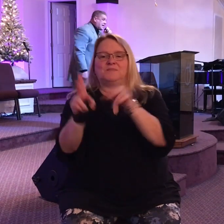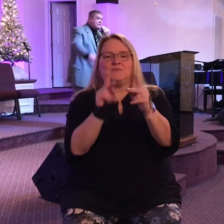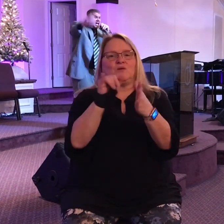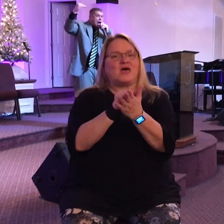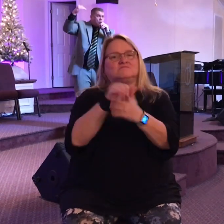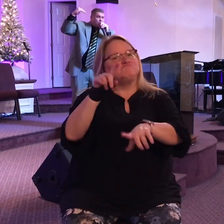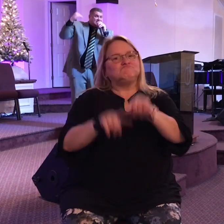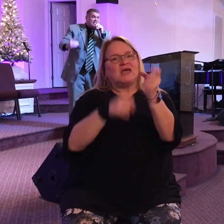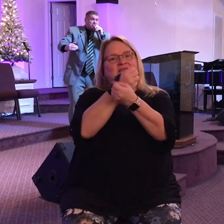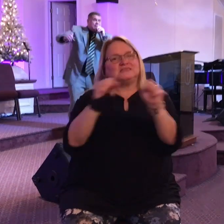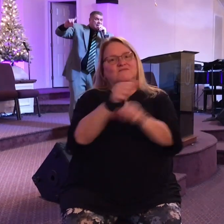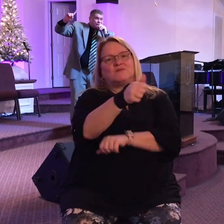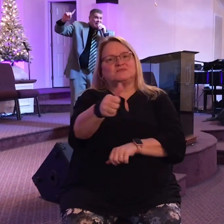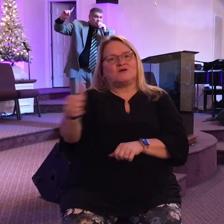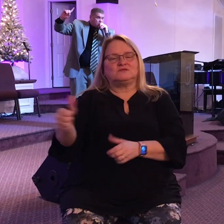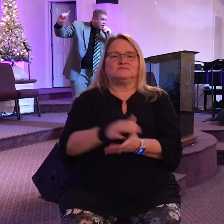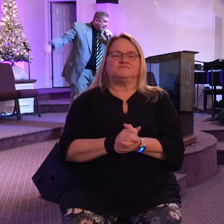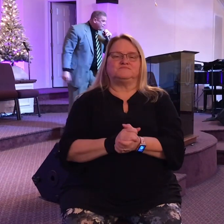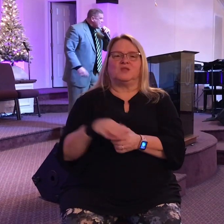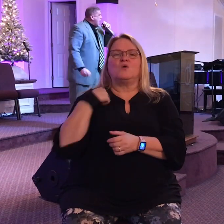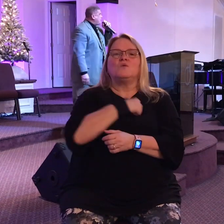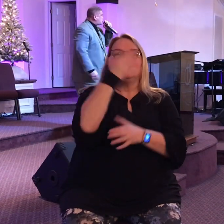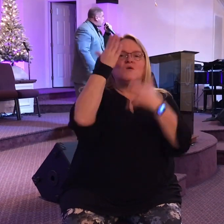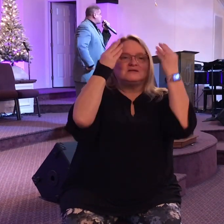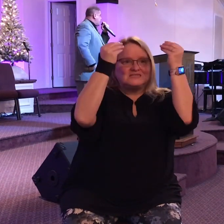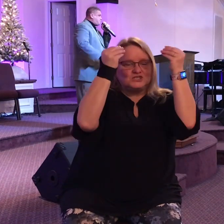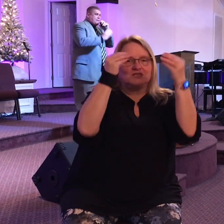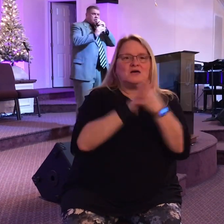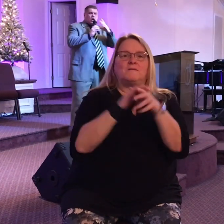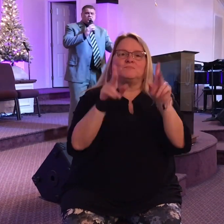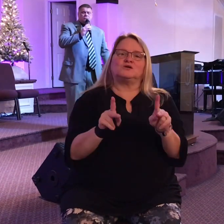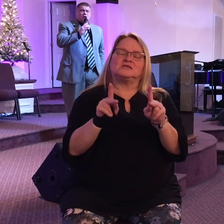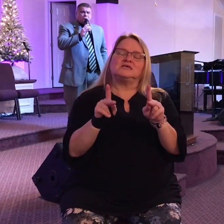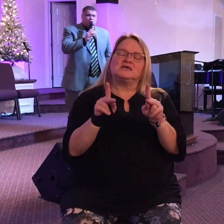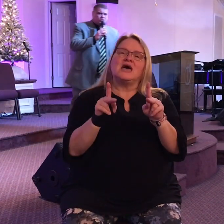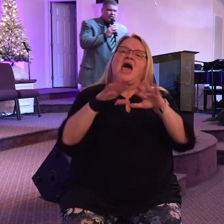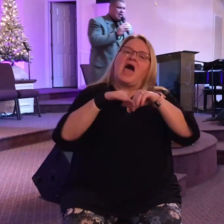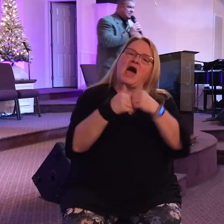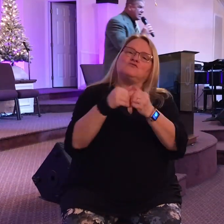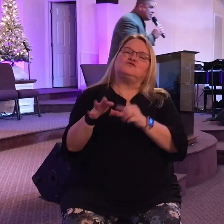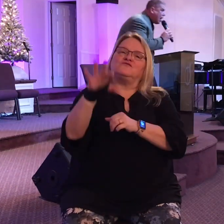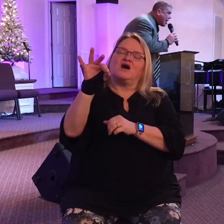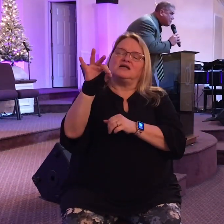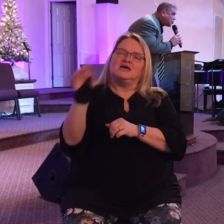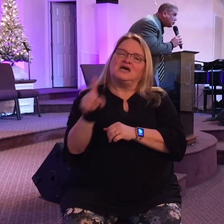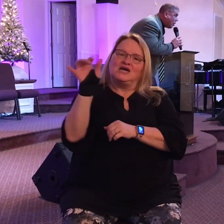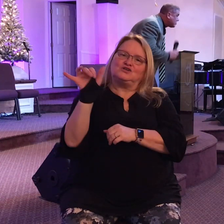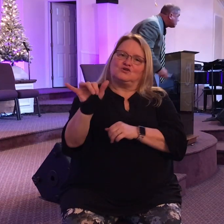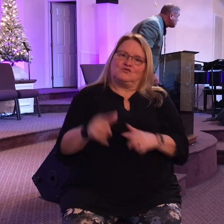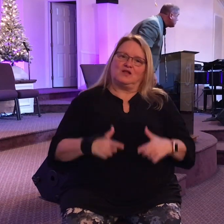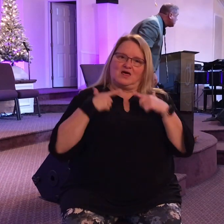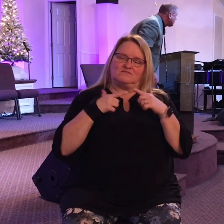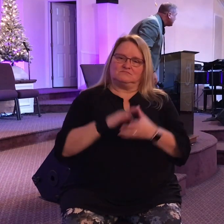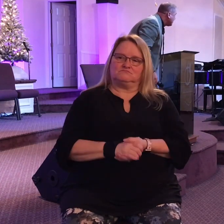save themselves. And we're going to teach them how to find eternal life. And the Shark Tank and talk to entrepreneurs and look at them and say, no, that bunch you